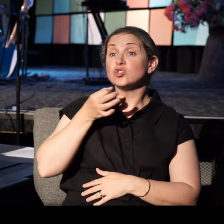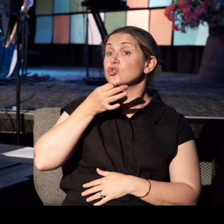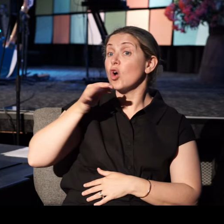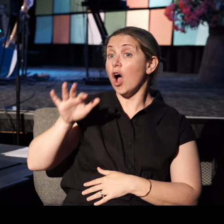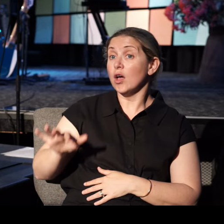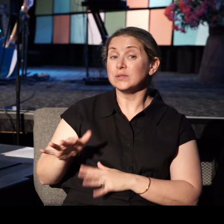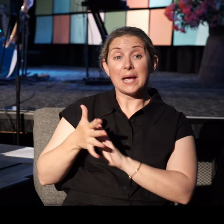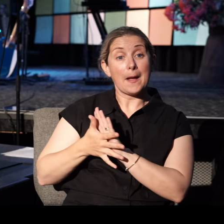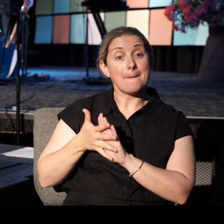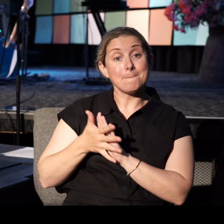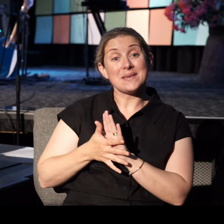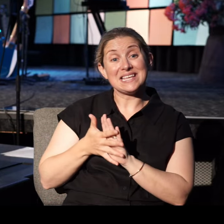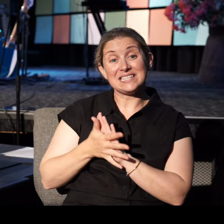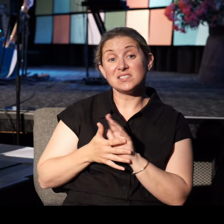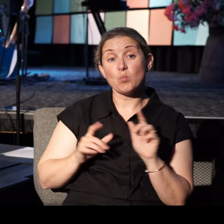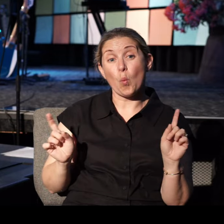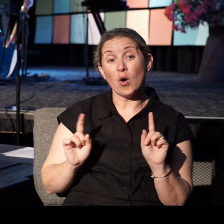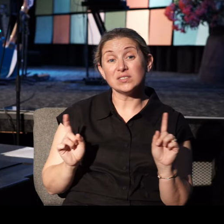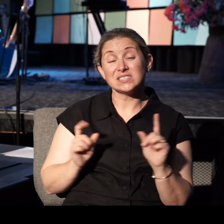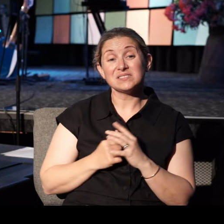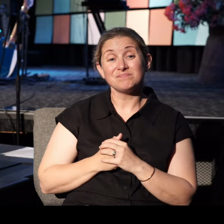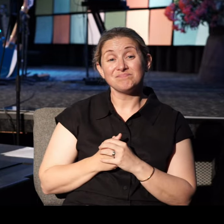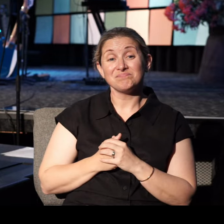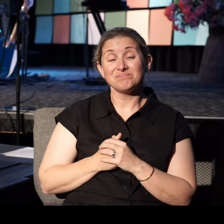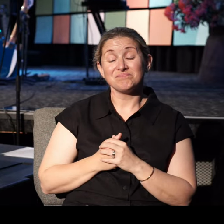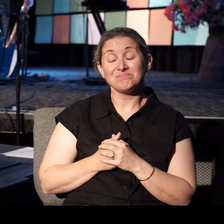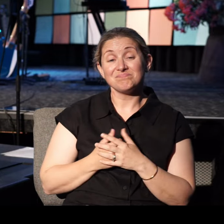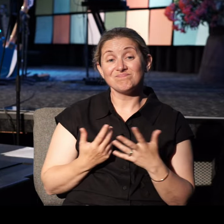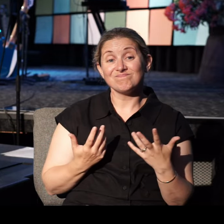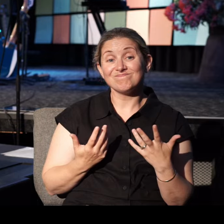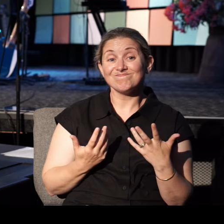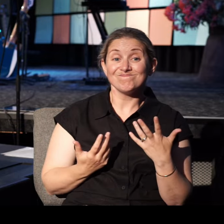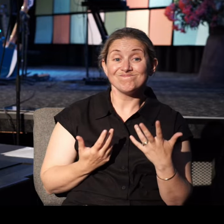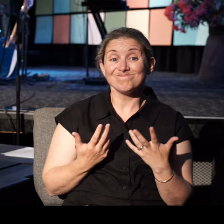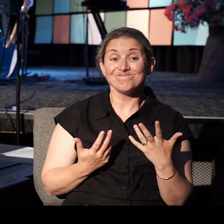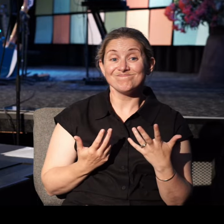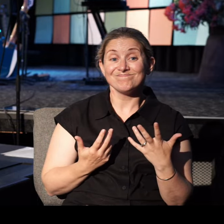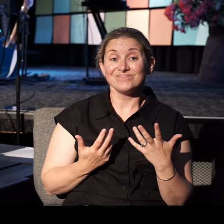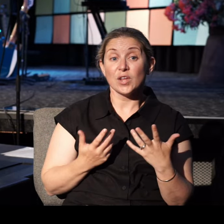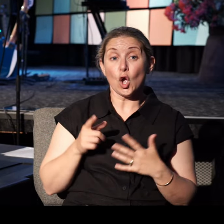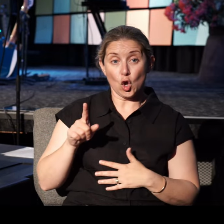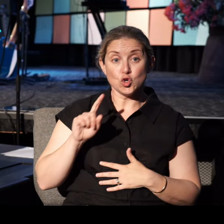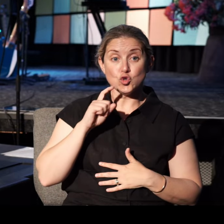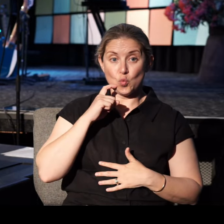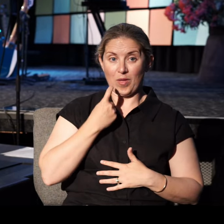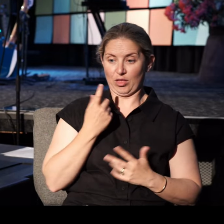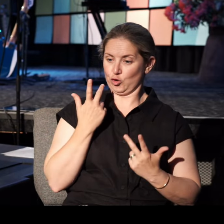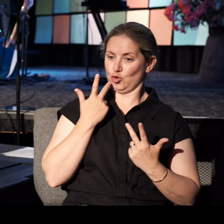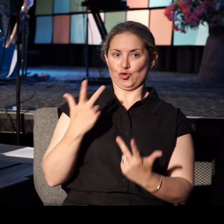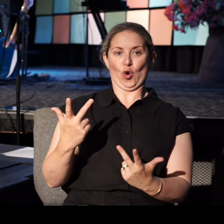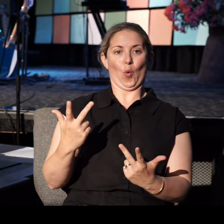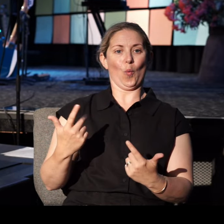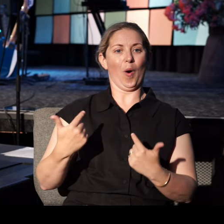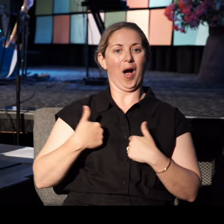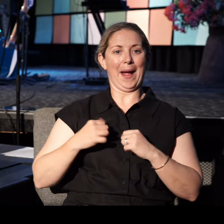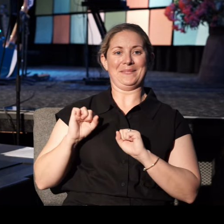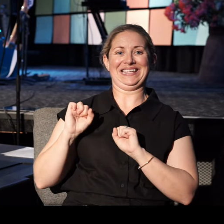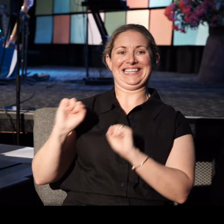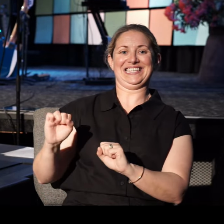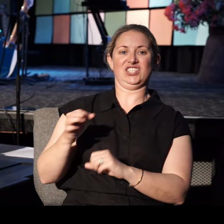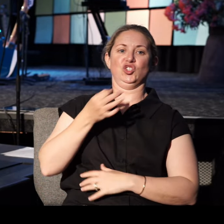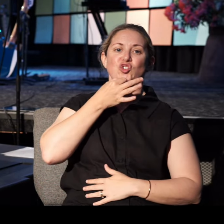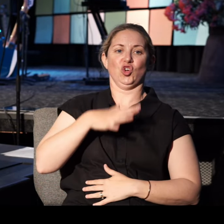it means you will necessarily act like a member of the family. There's a